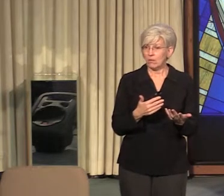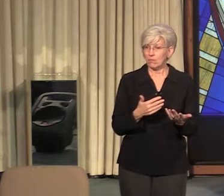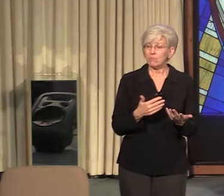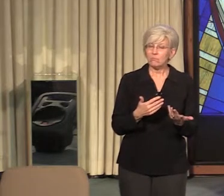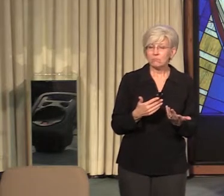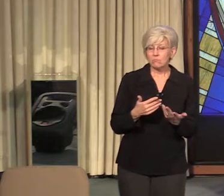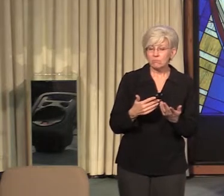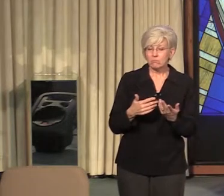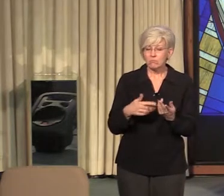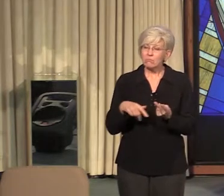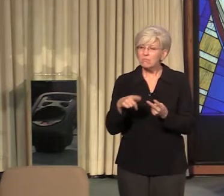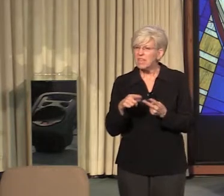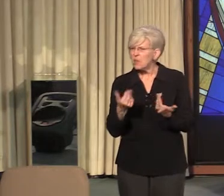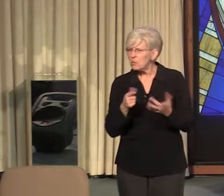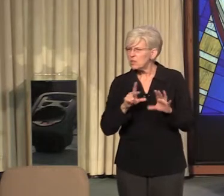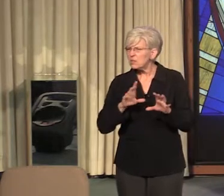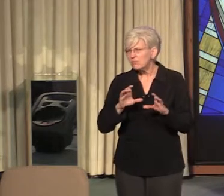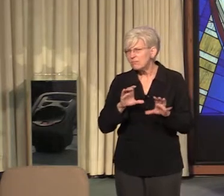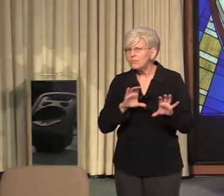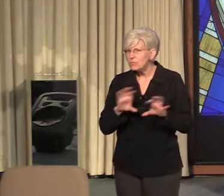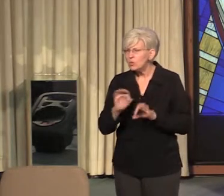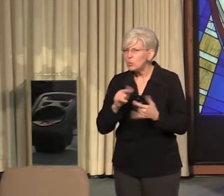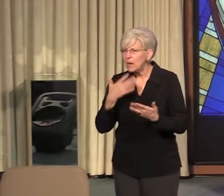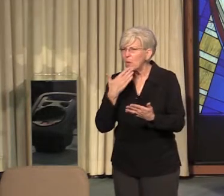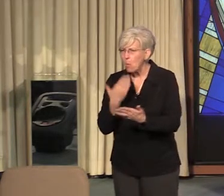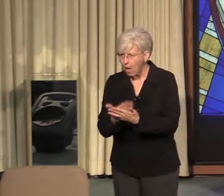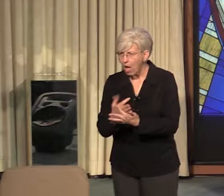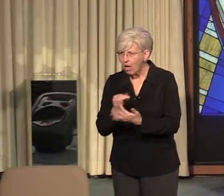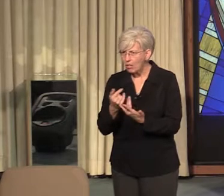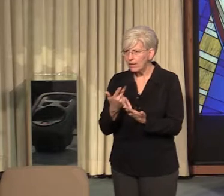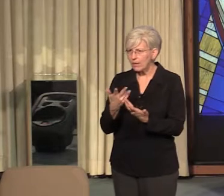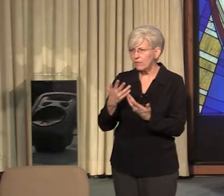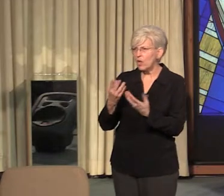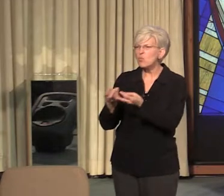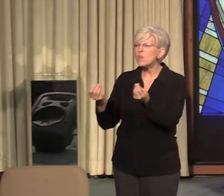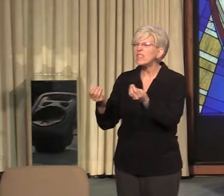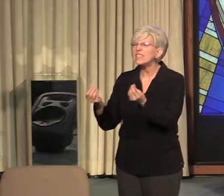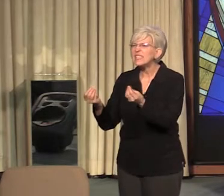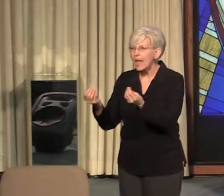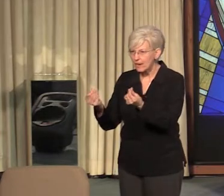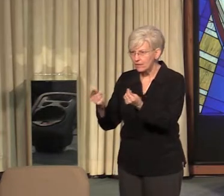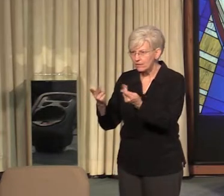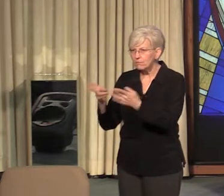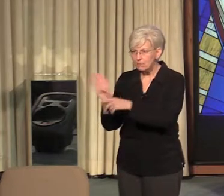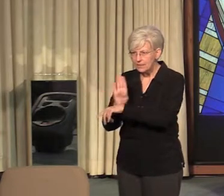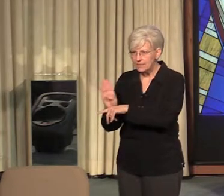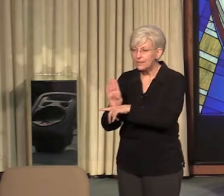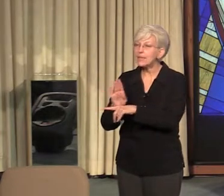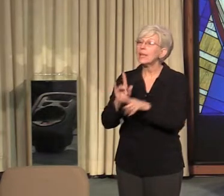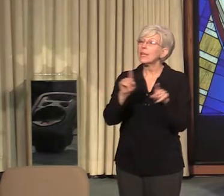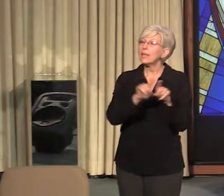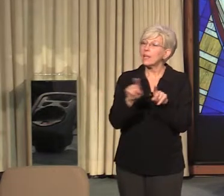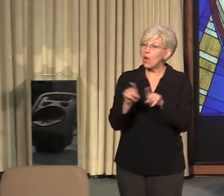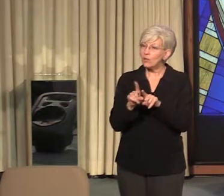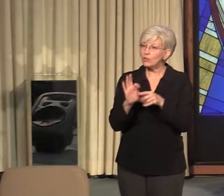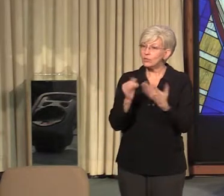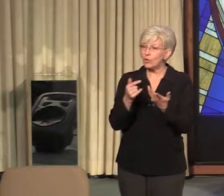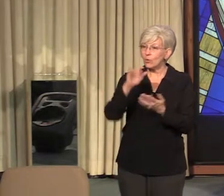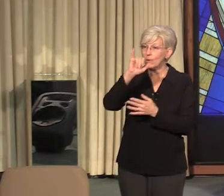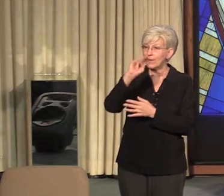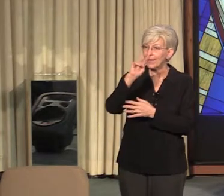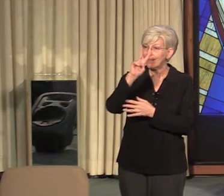he was doing very well in the real estate business in Kansas City at the time. He was also an investor in silver mines in Colorado.